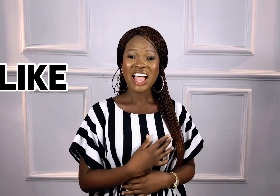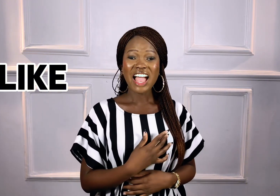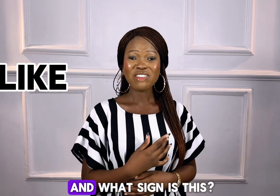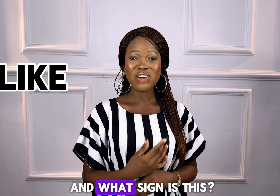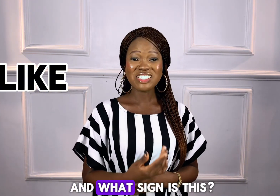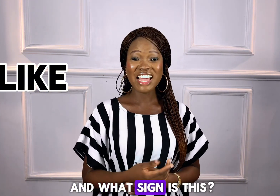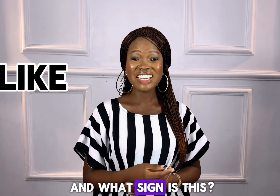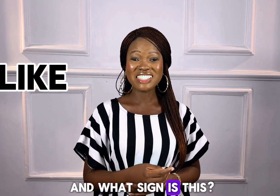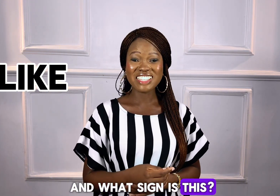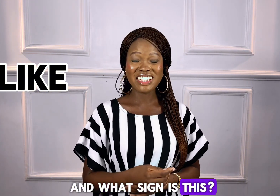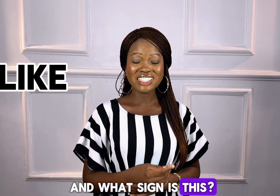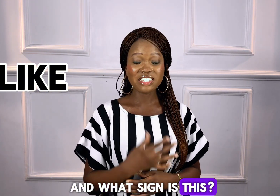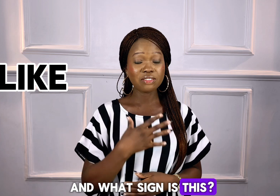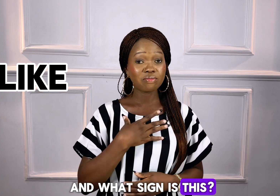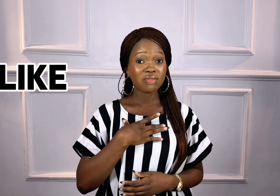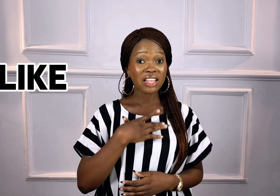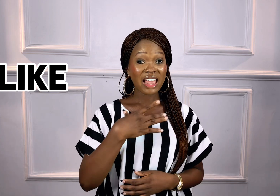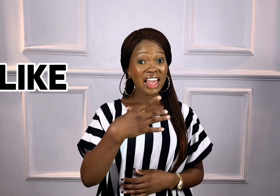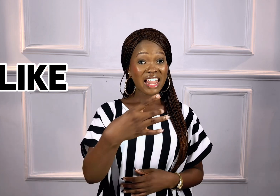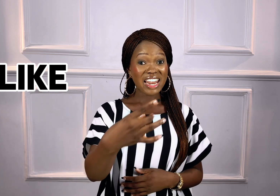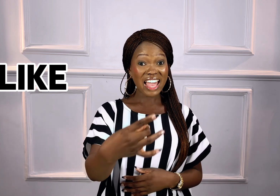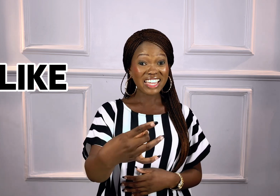and what sign is this? Like.